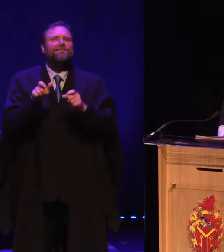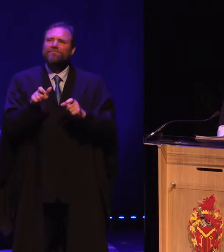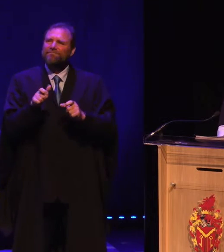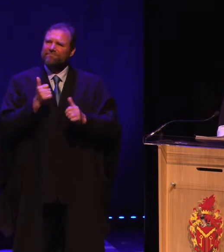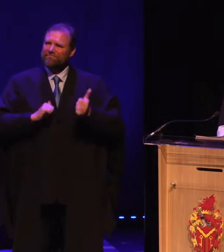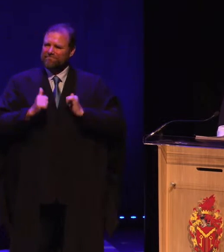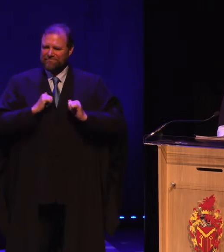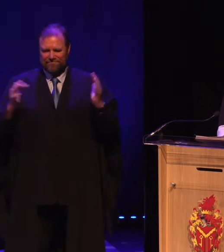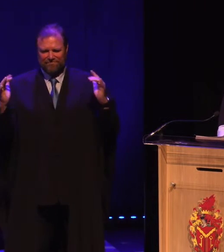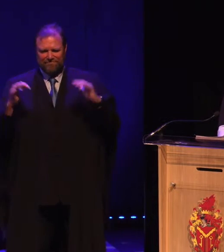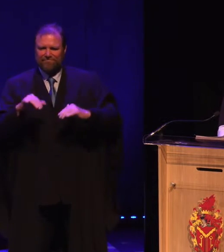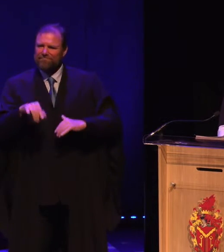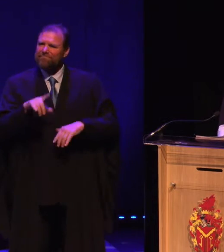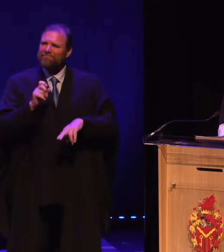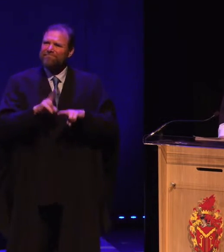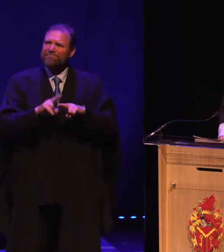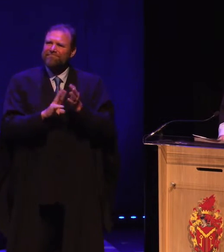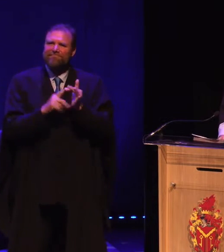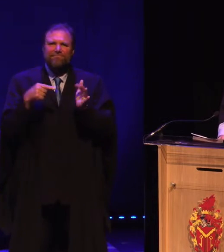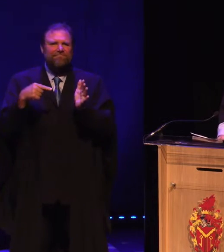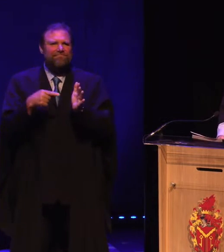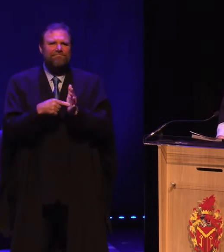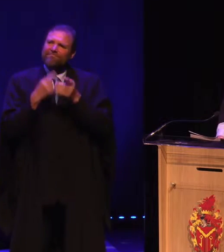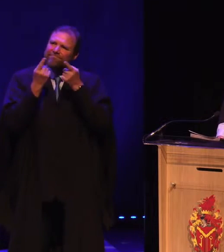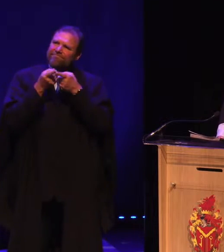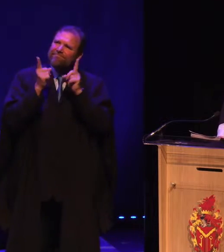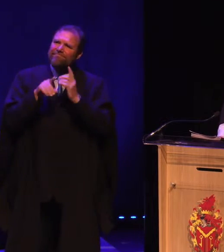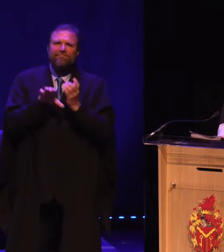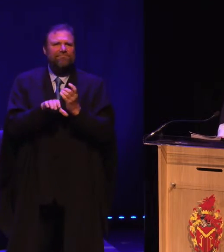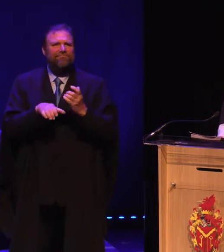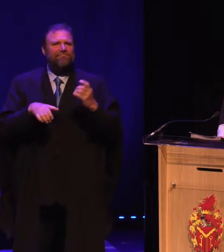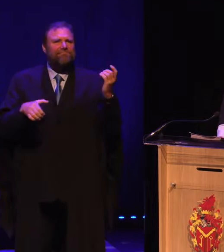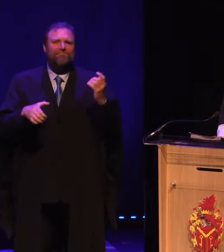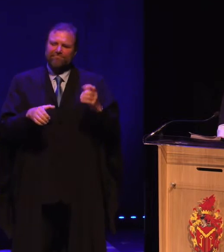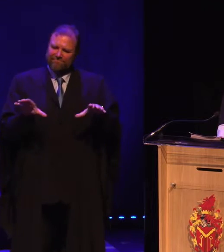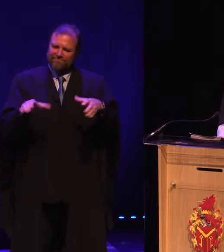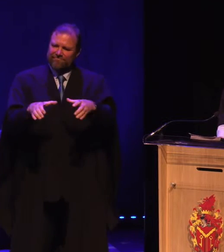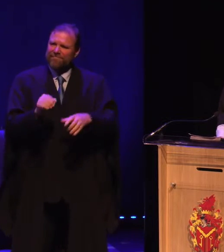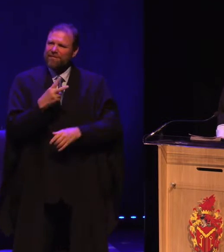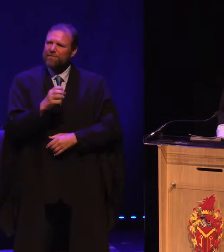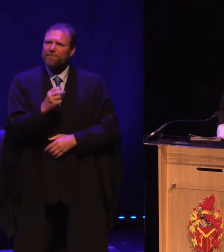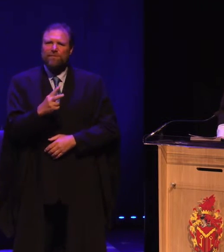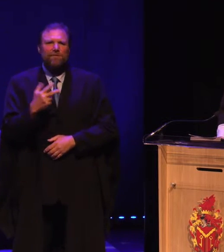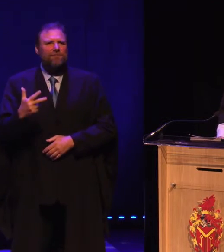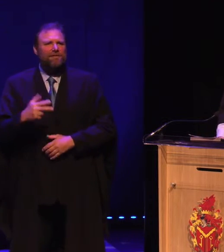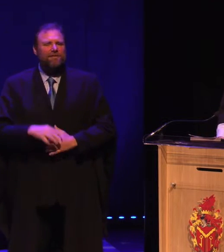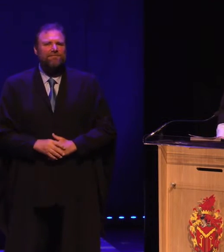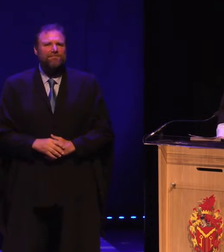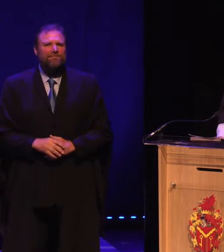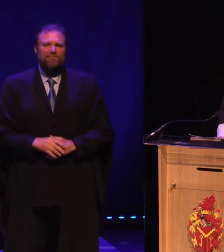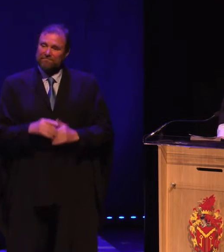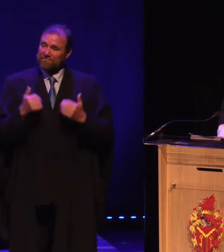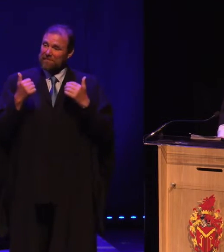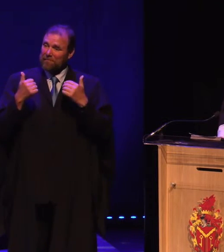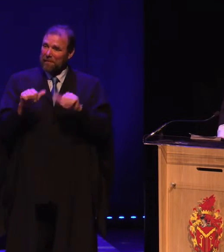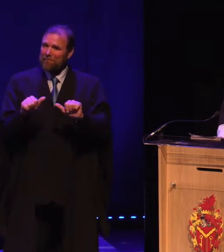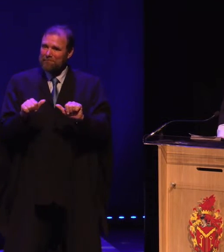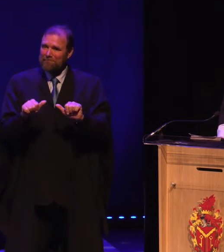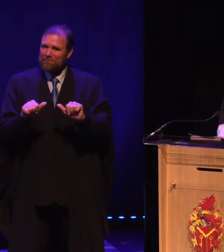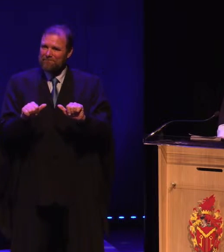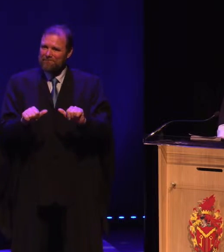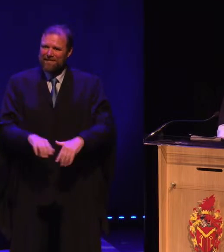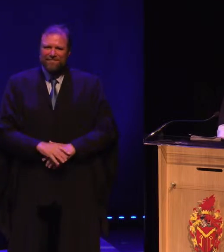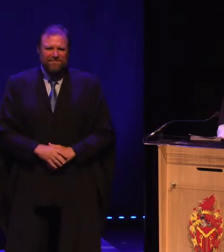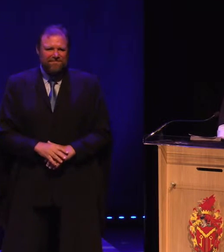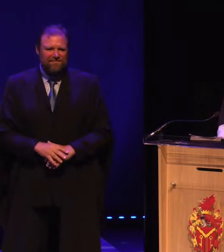Cardiff Metropolitan University graduation ceremonies for the class of 2023. You have made it.